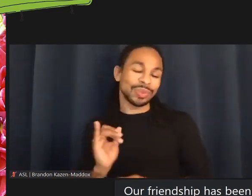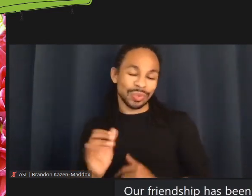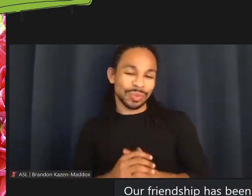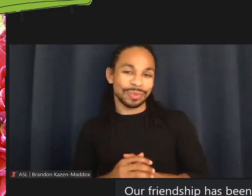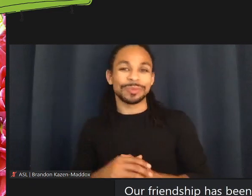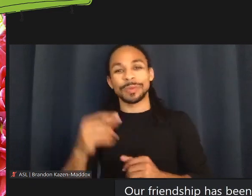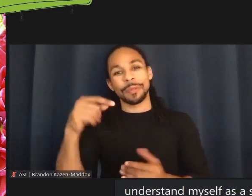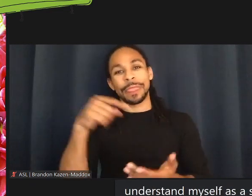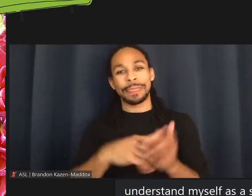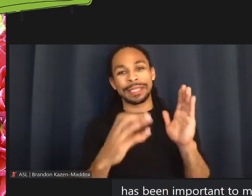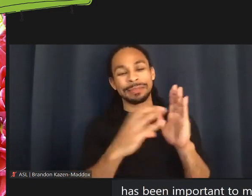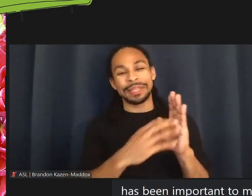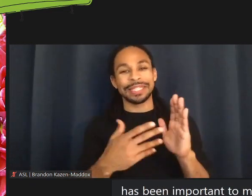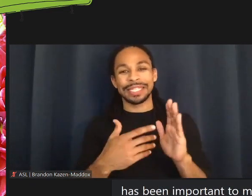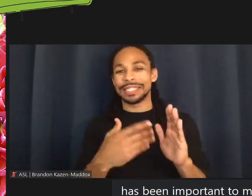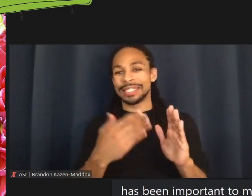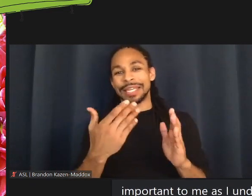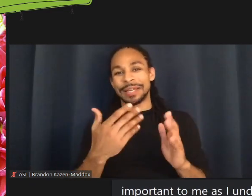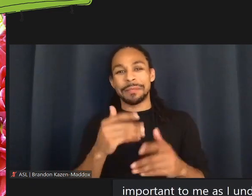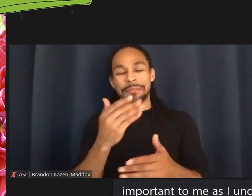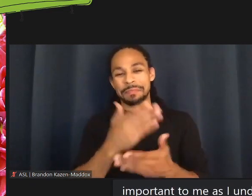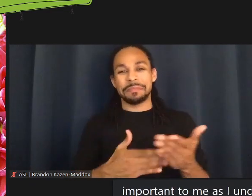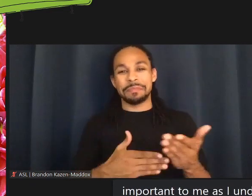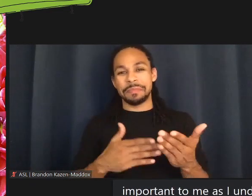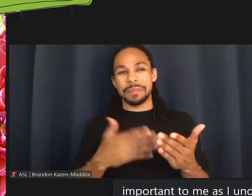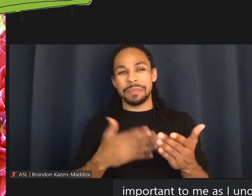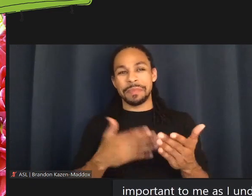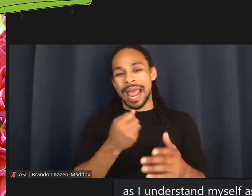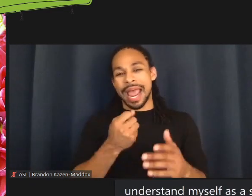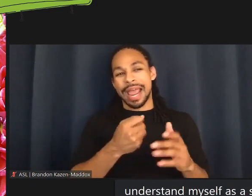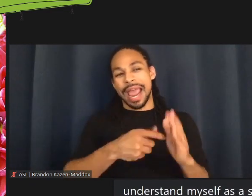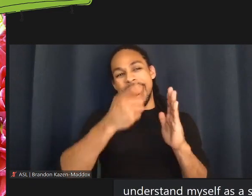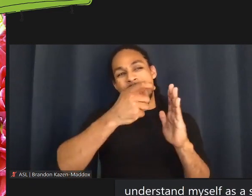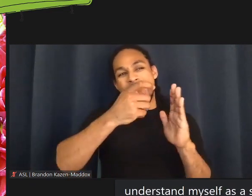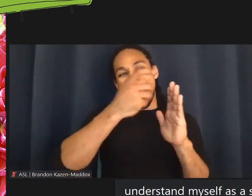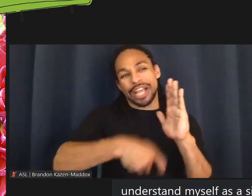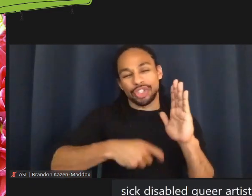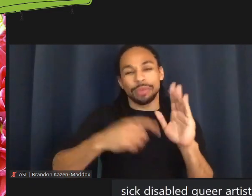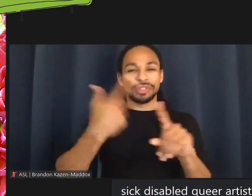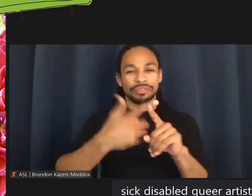an excerpt of a piece called Battery of Tests.